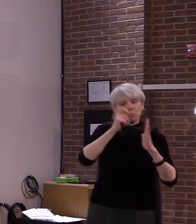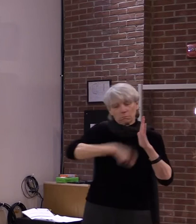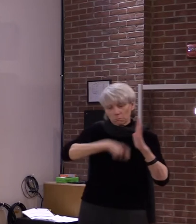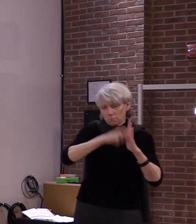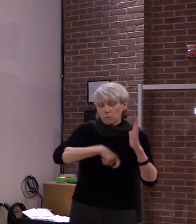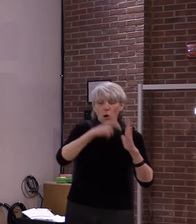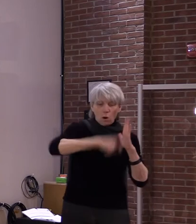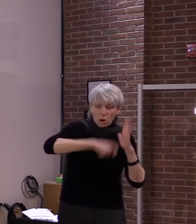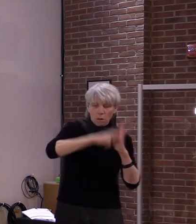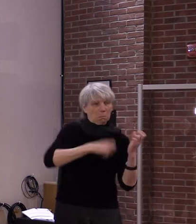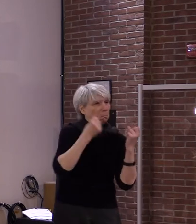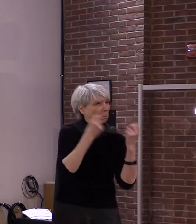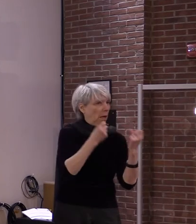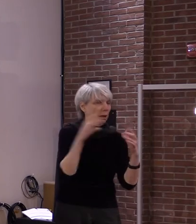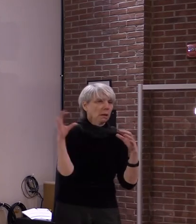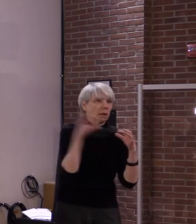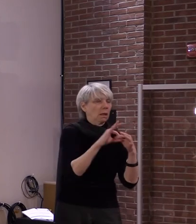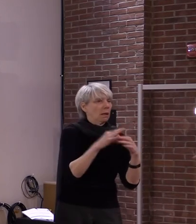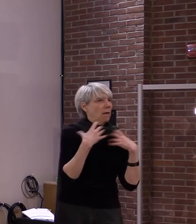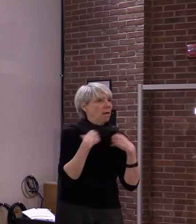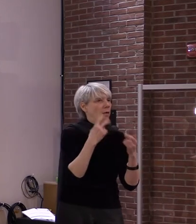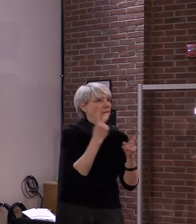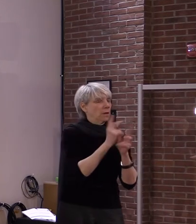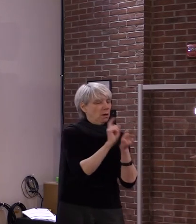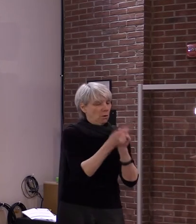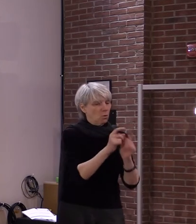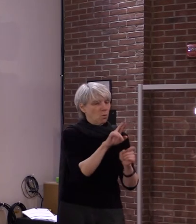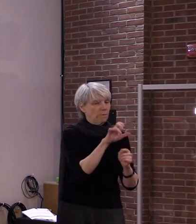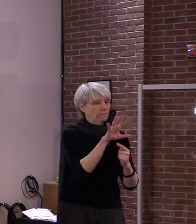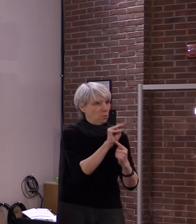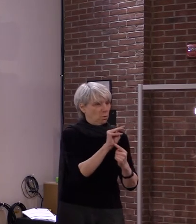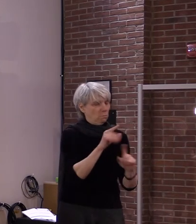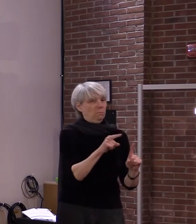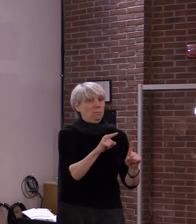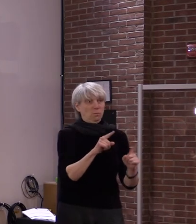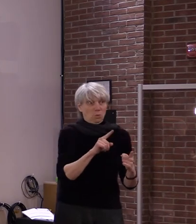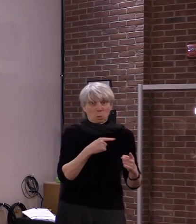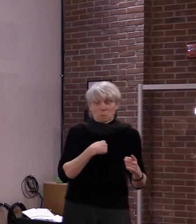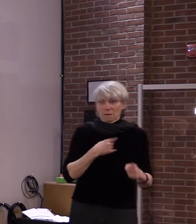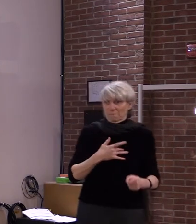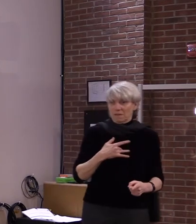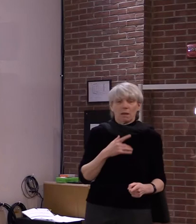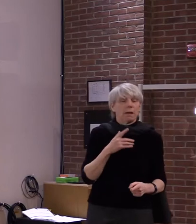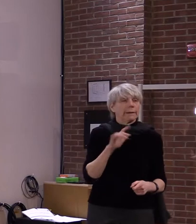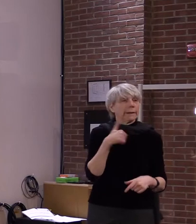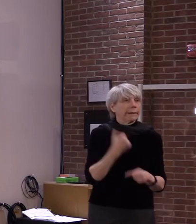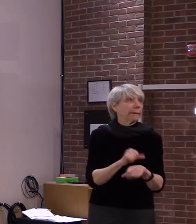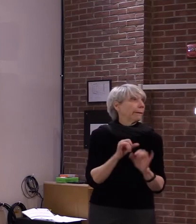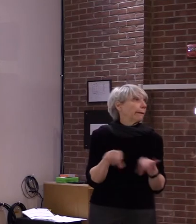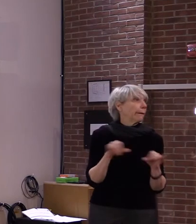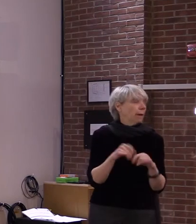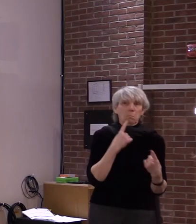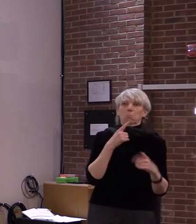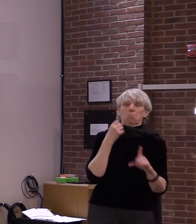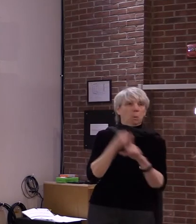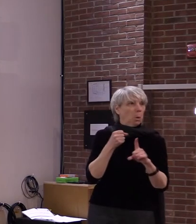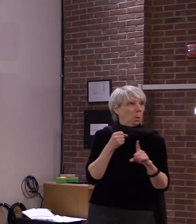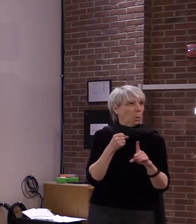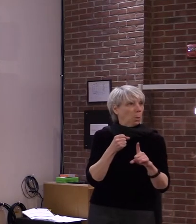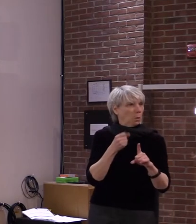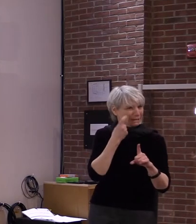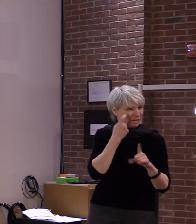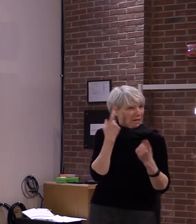reform it's just my opinion that that's that this is a striking development and i wonder if i could ask you if you would